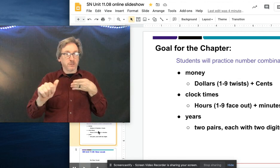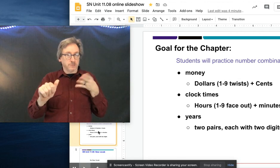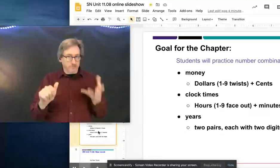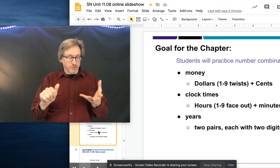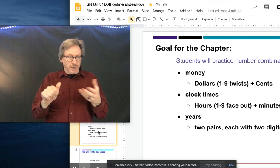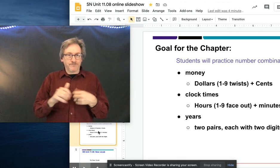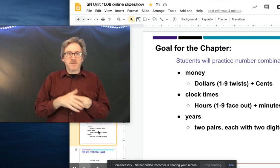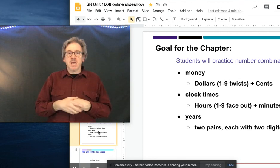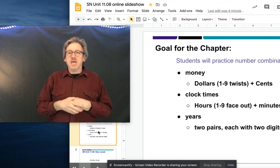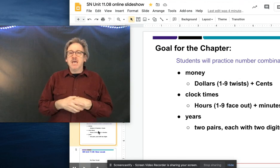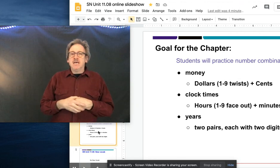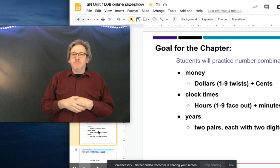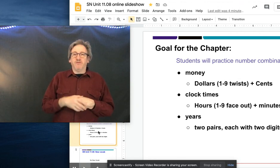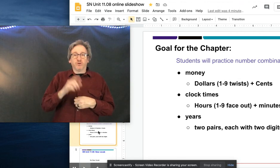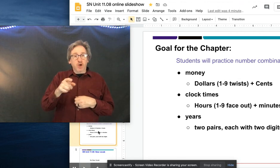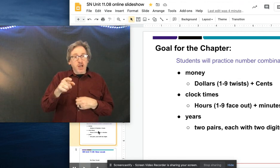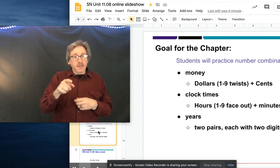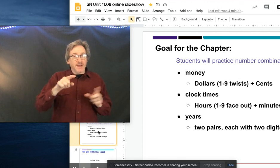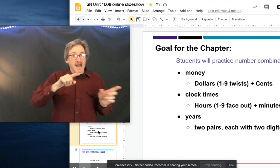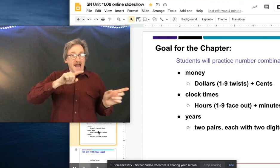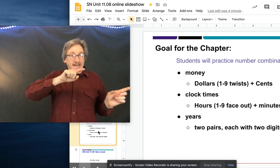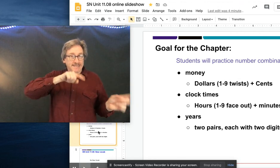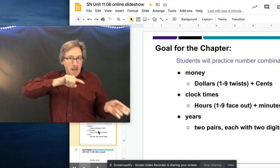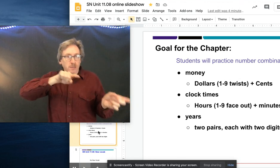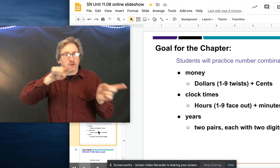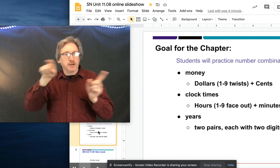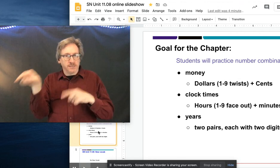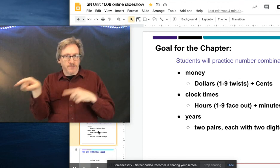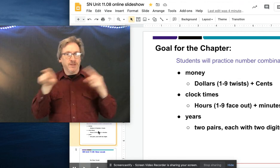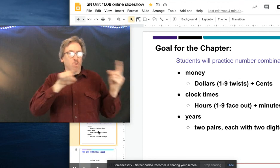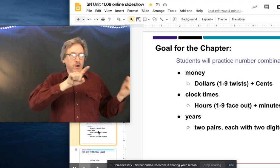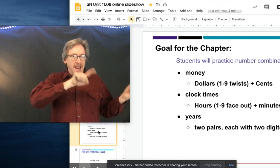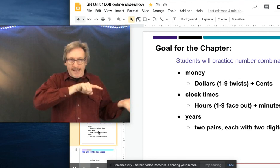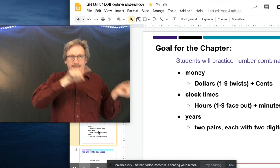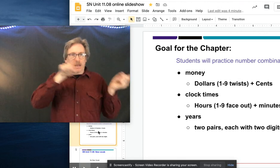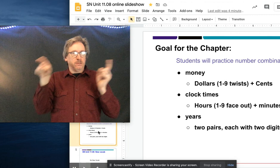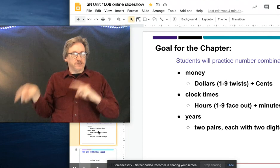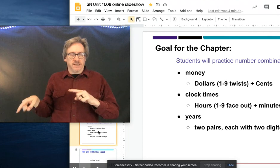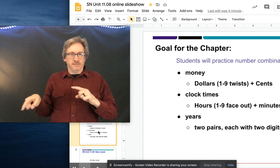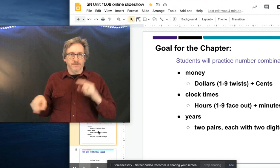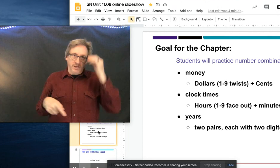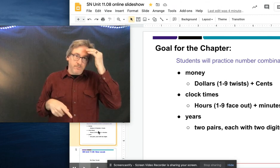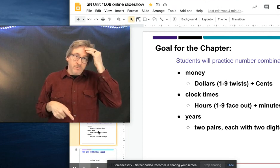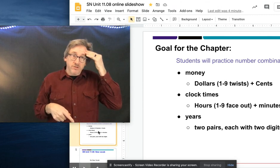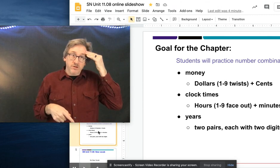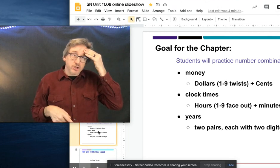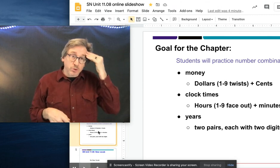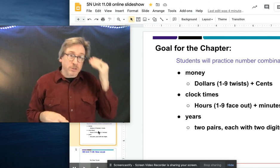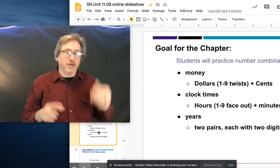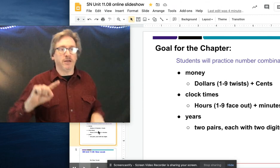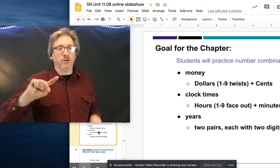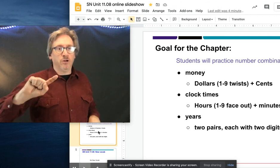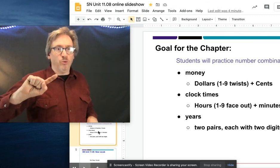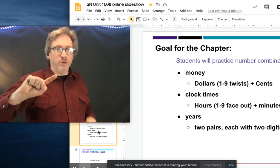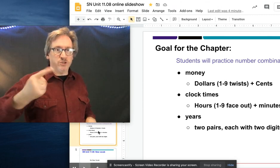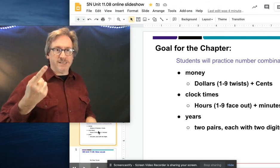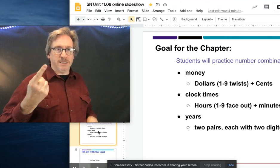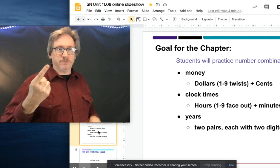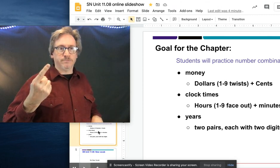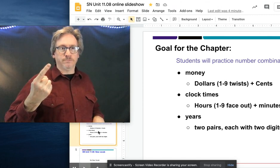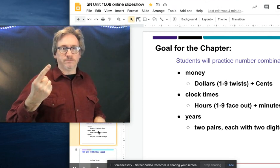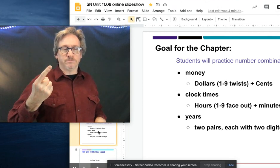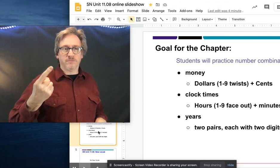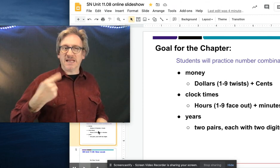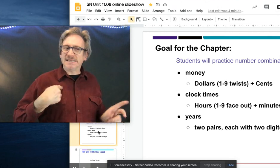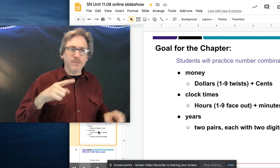$50. Okay. But if we're talking about $1 and something or $8 and something, there's a shortcut. We twist